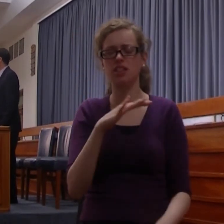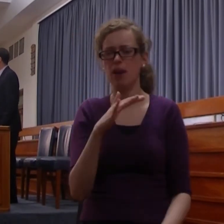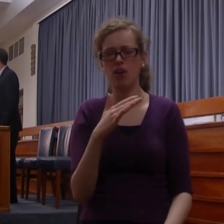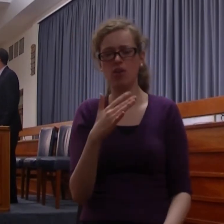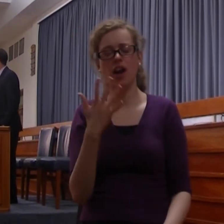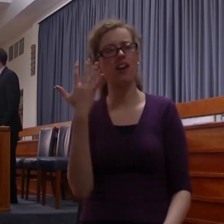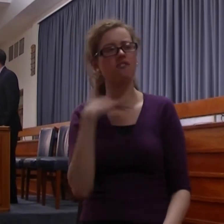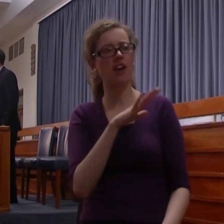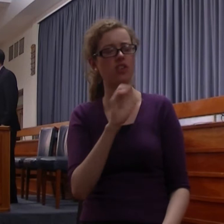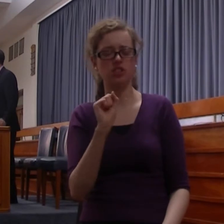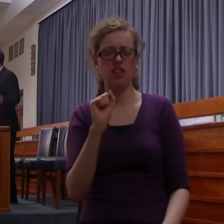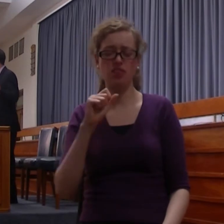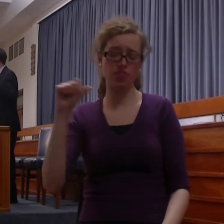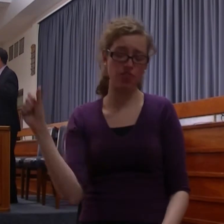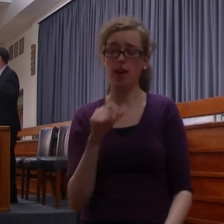was between